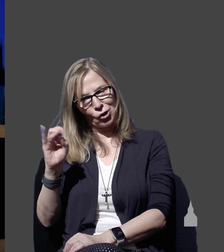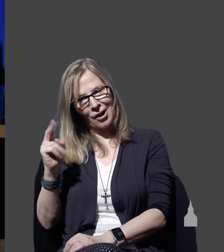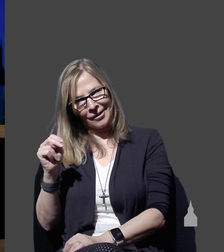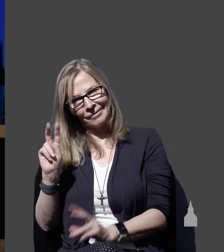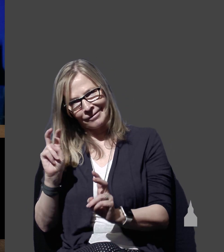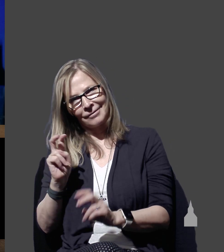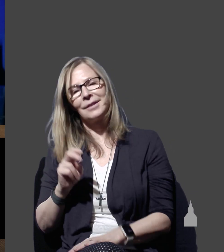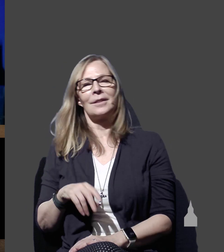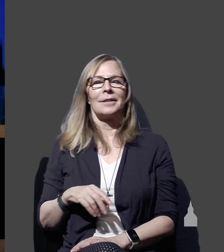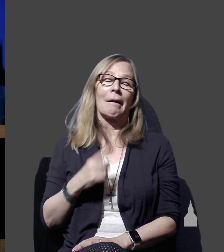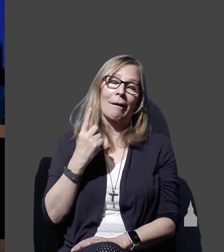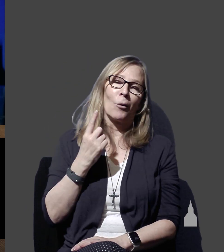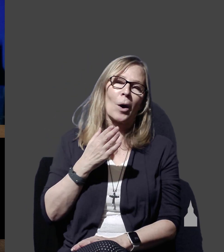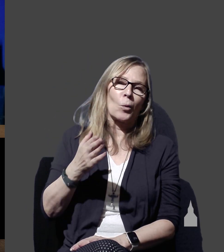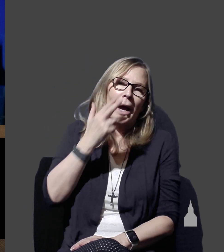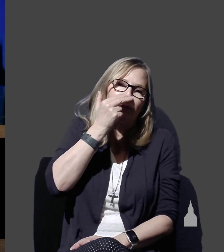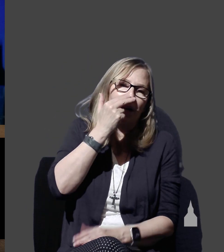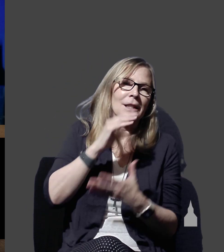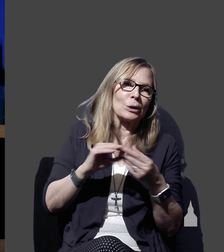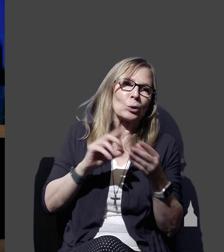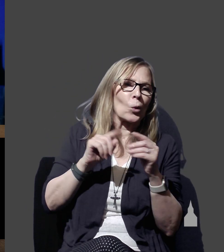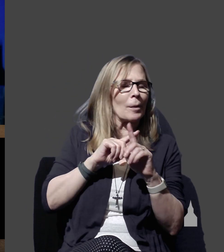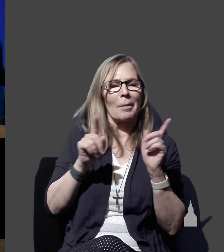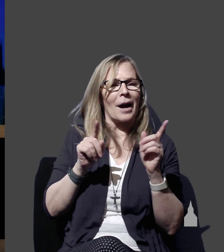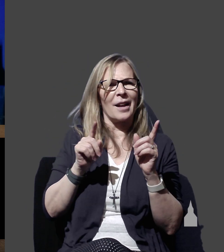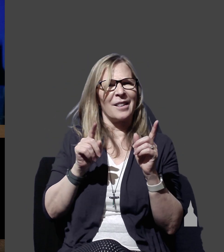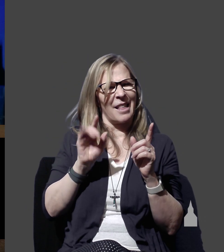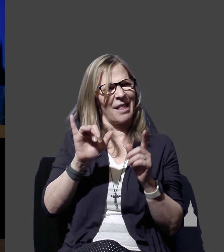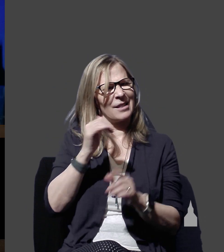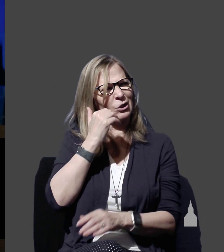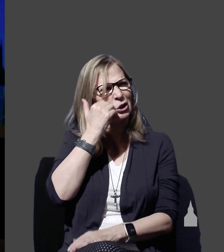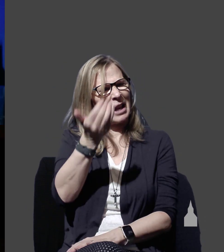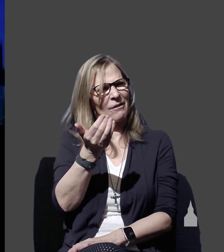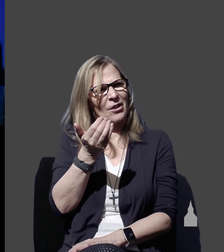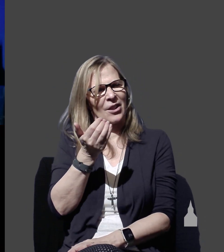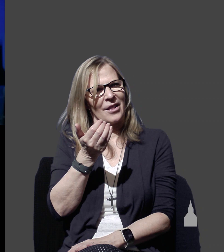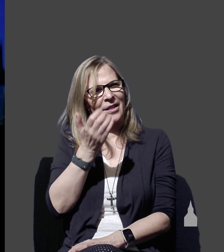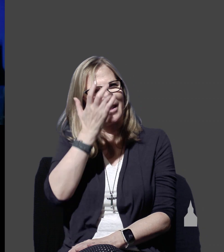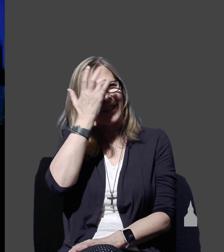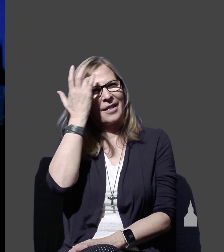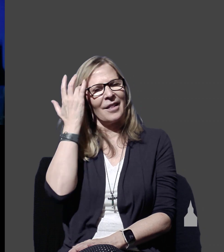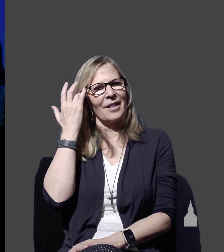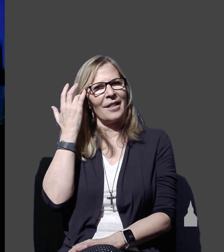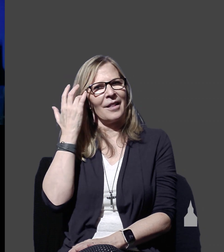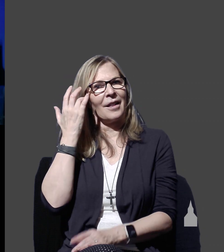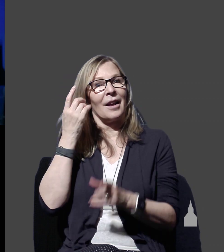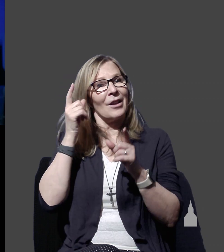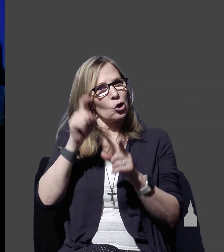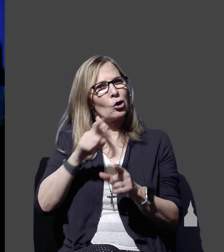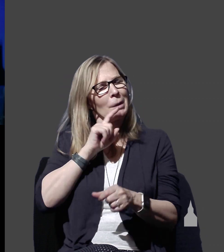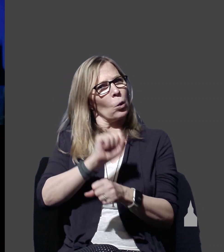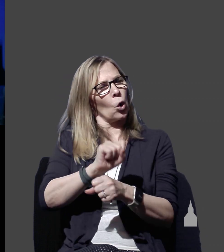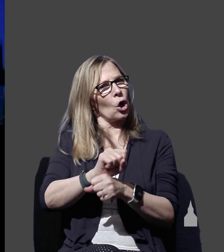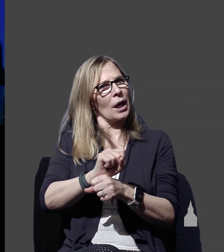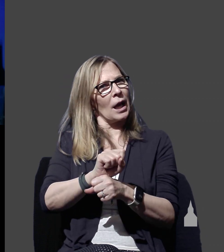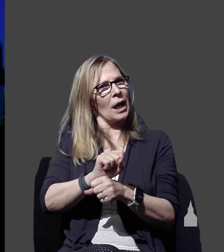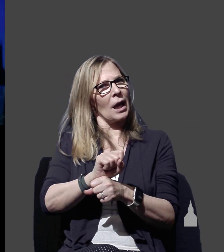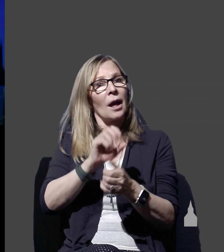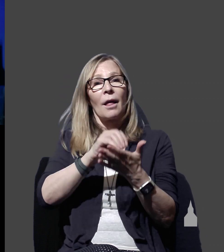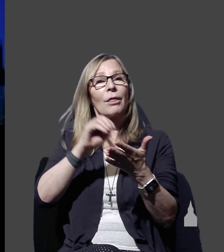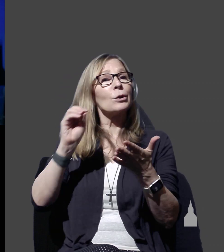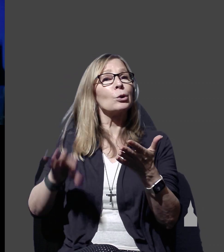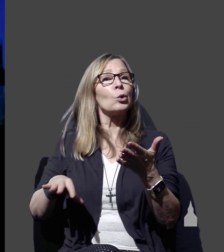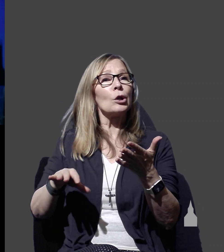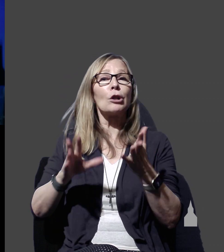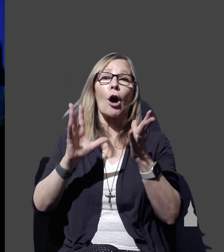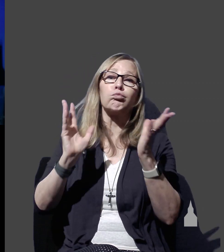Now, in one sense, that's a funny story. In another sense, it's shameful. When they were supposed to be working, these students were